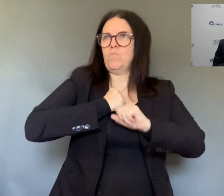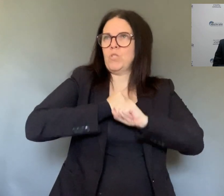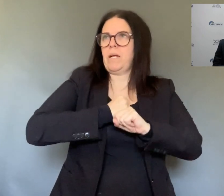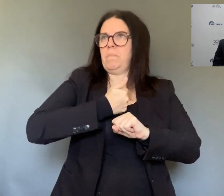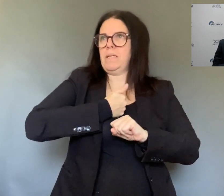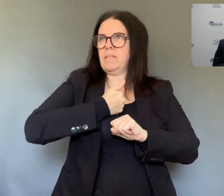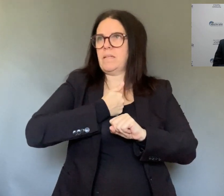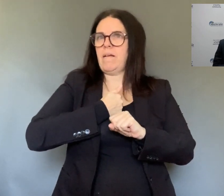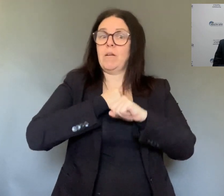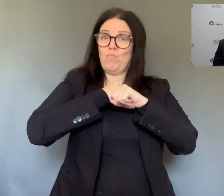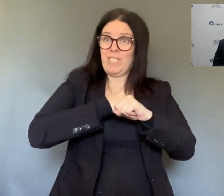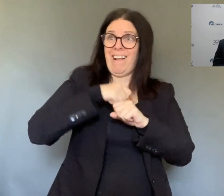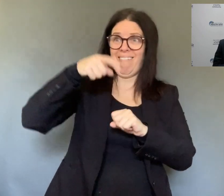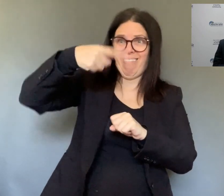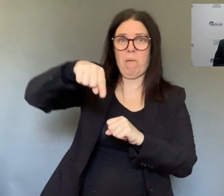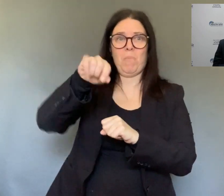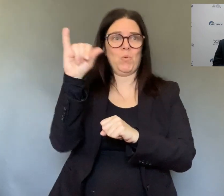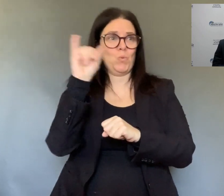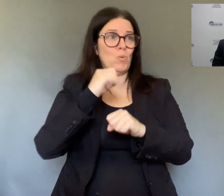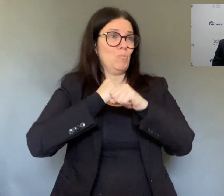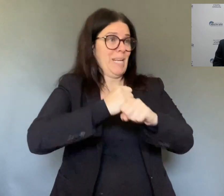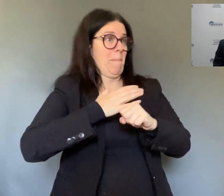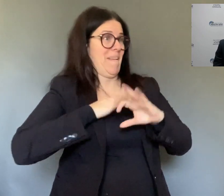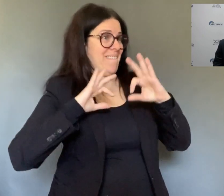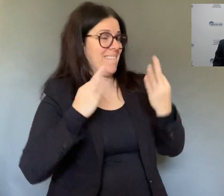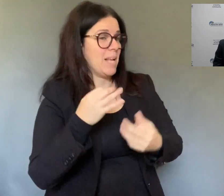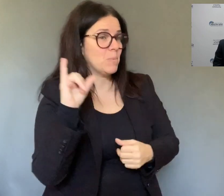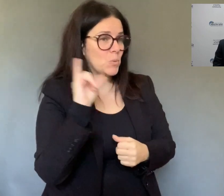to protect yourself and also your family.